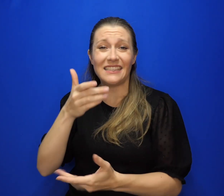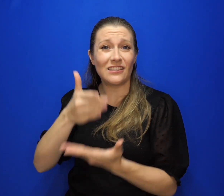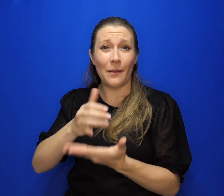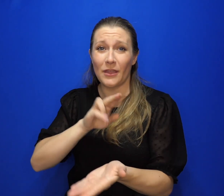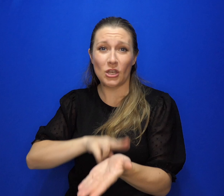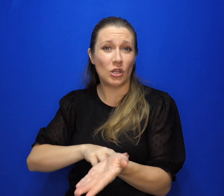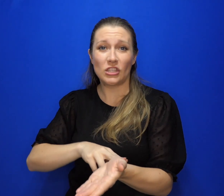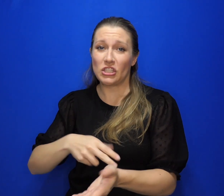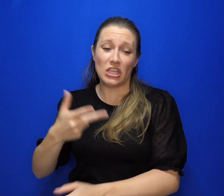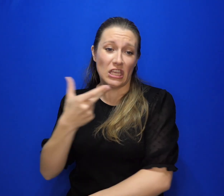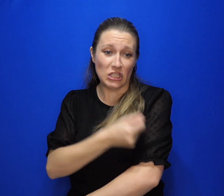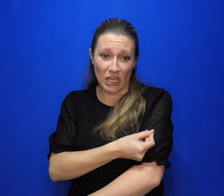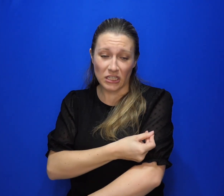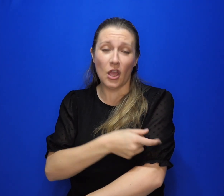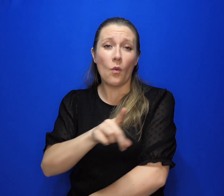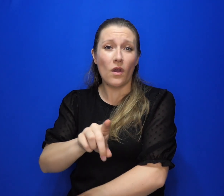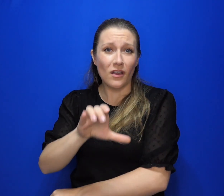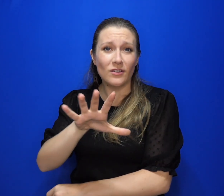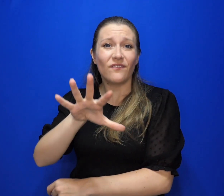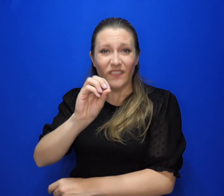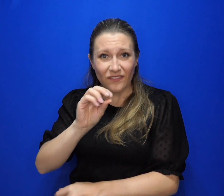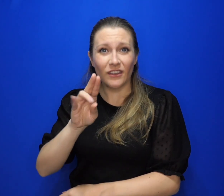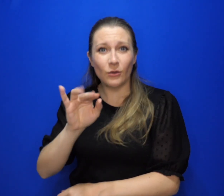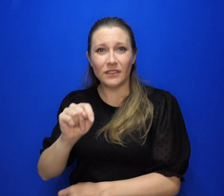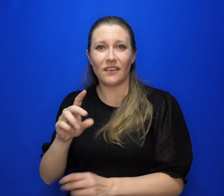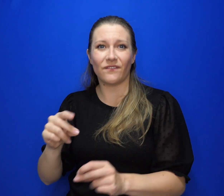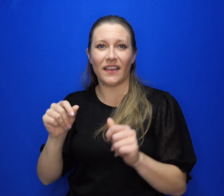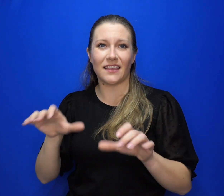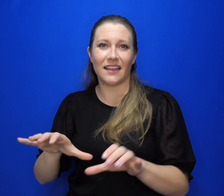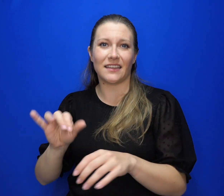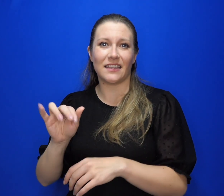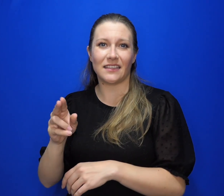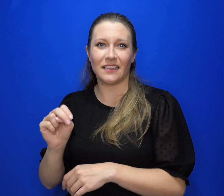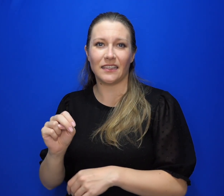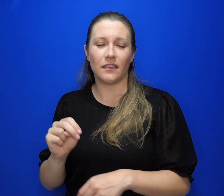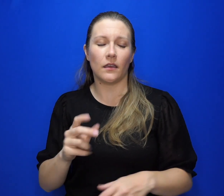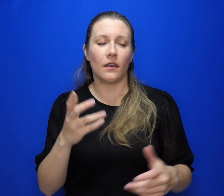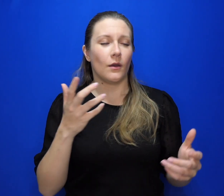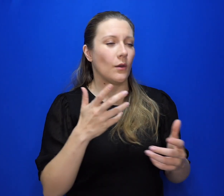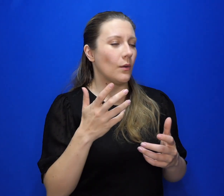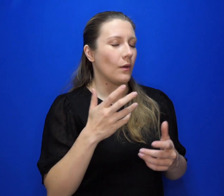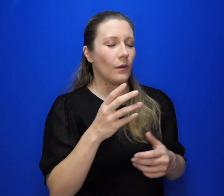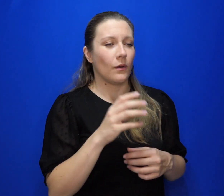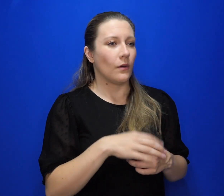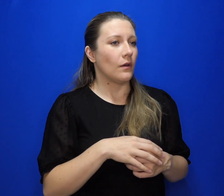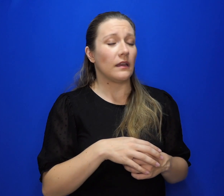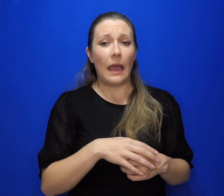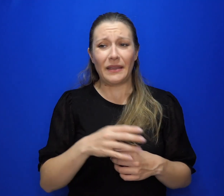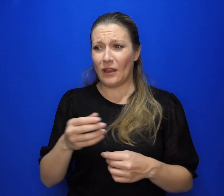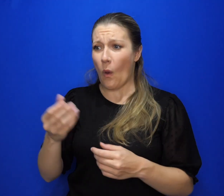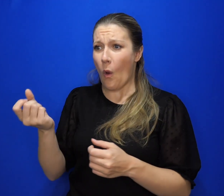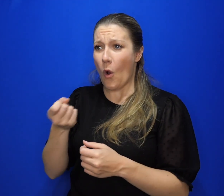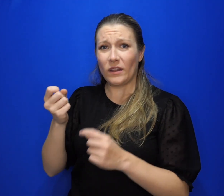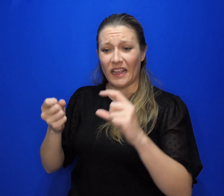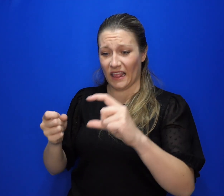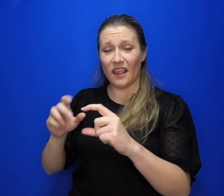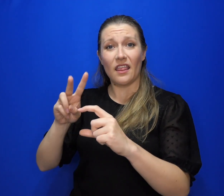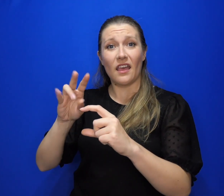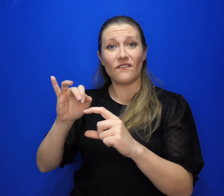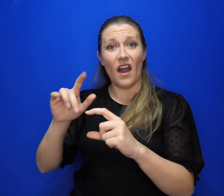her. She gave the kid 150 units of fast acting insulin. Oh my God. Wow. Even like holding the vial. Wouldn't you say to